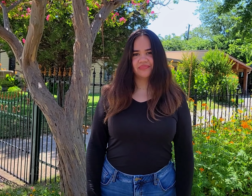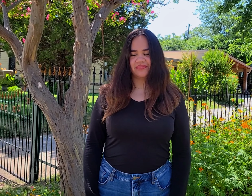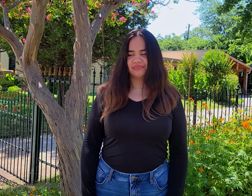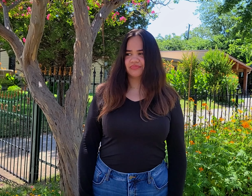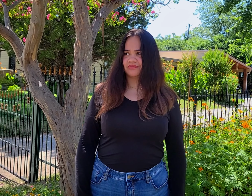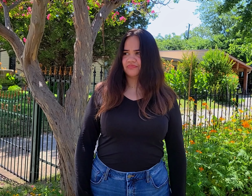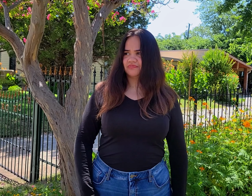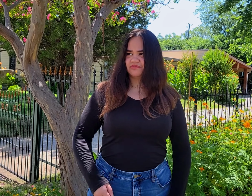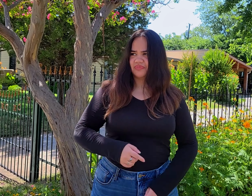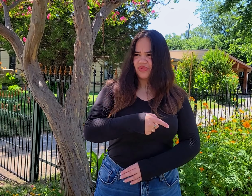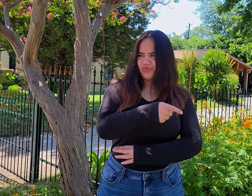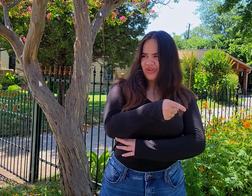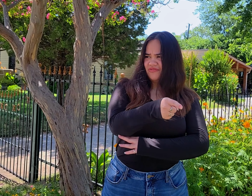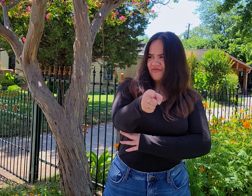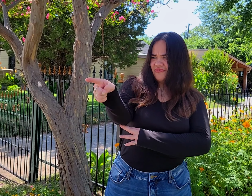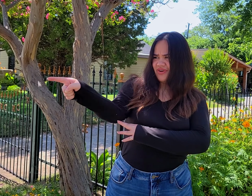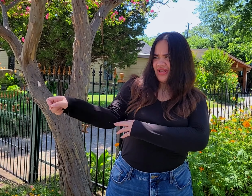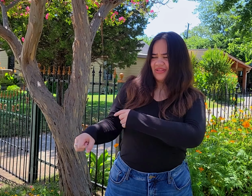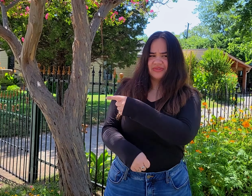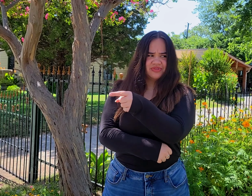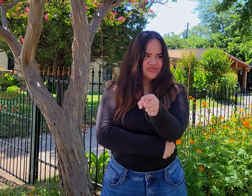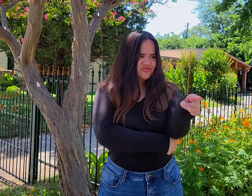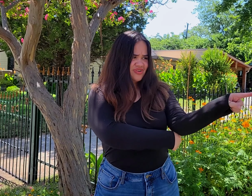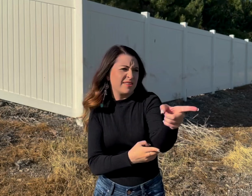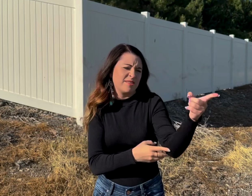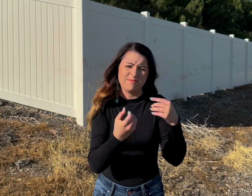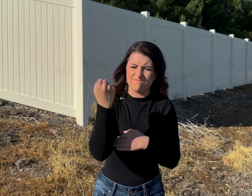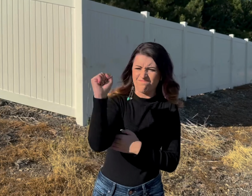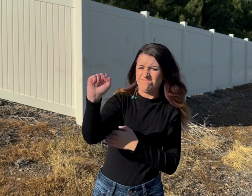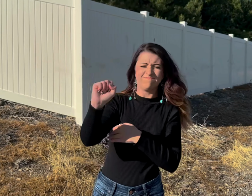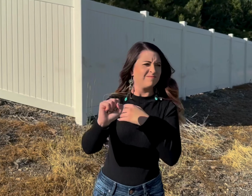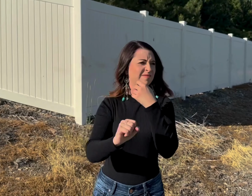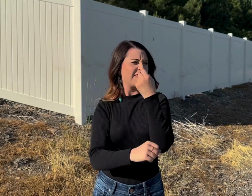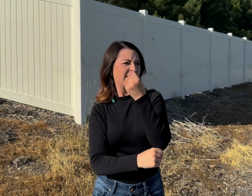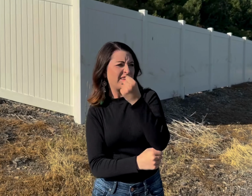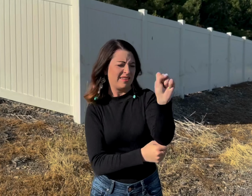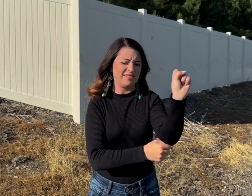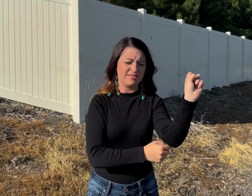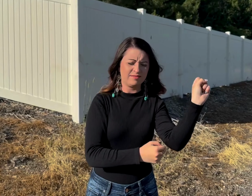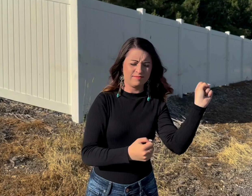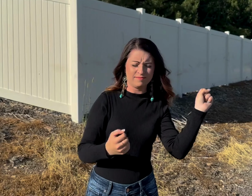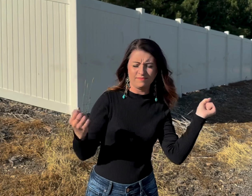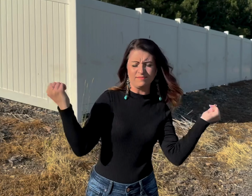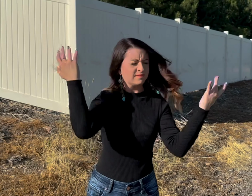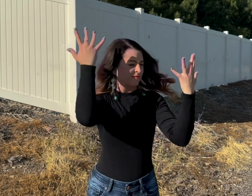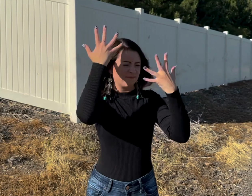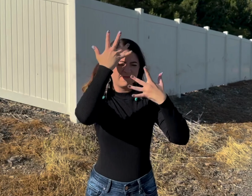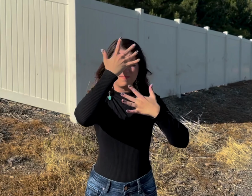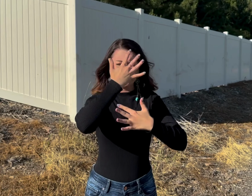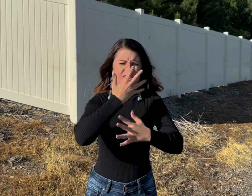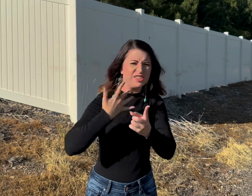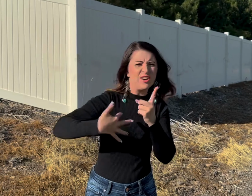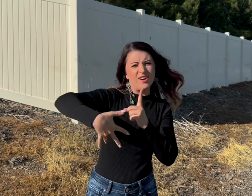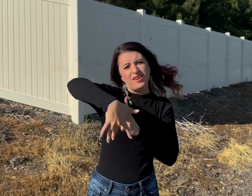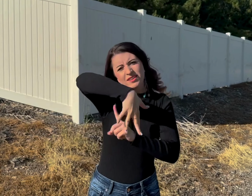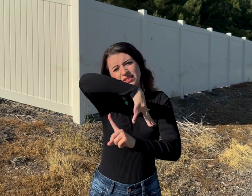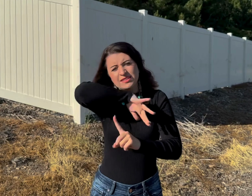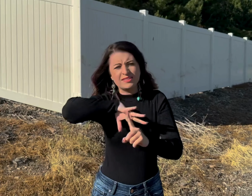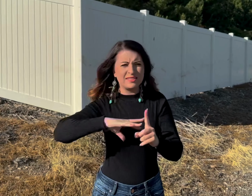When friends betray us When darkness seems to win